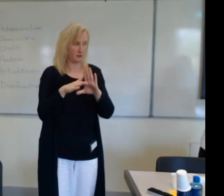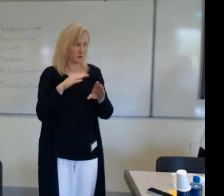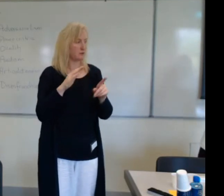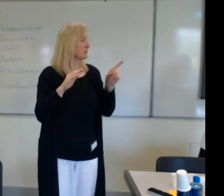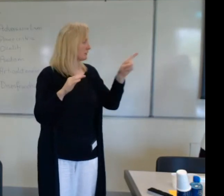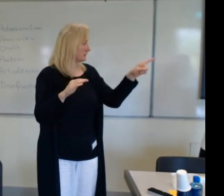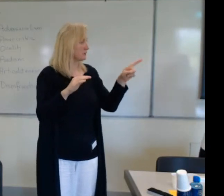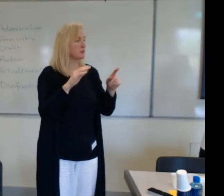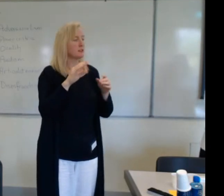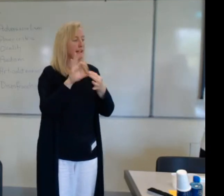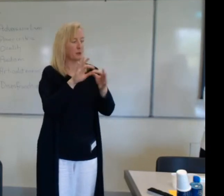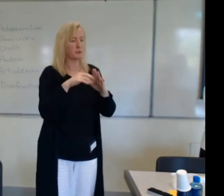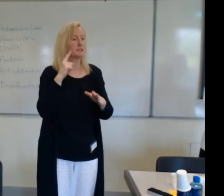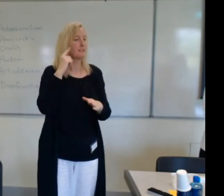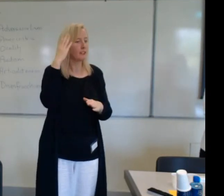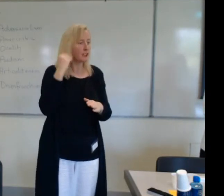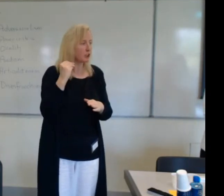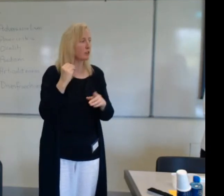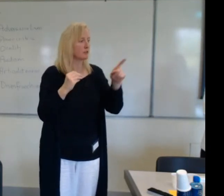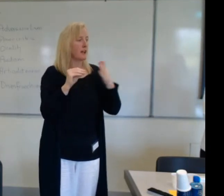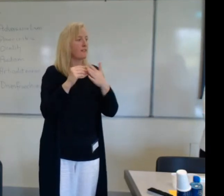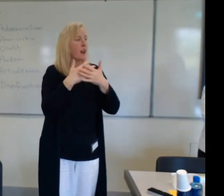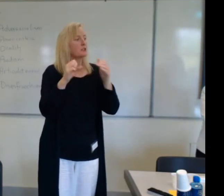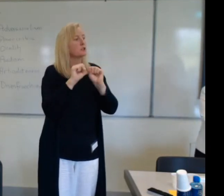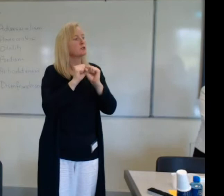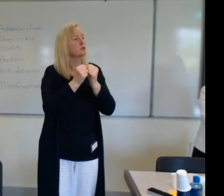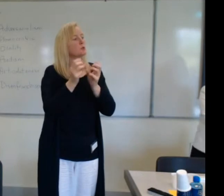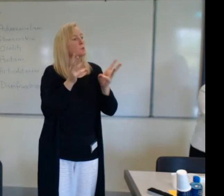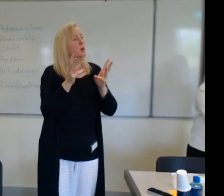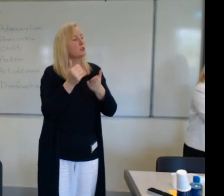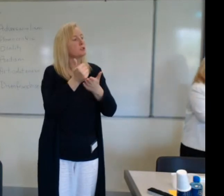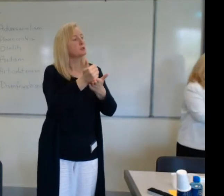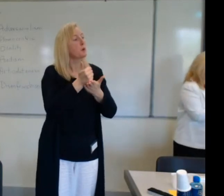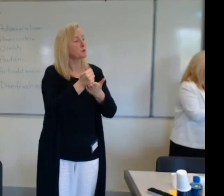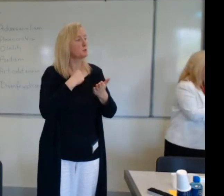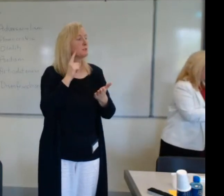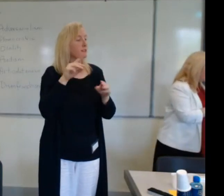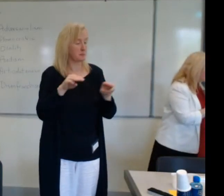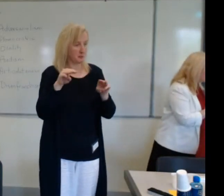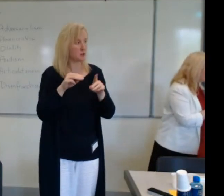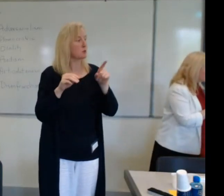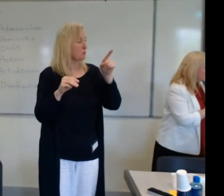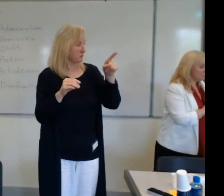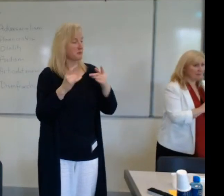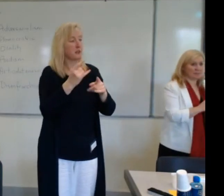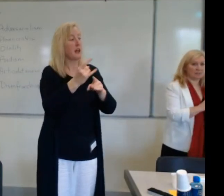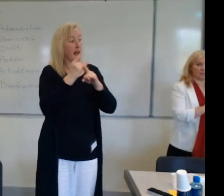with Deaf Here, because they provide a lot of social work support to people, and they've been very helpful in terms of, you